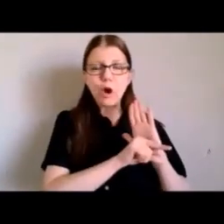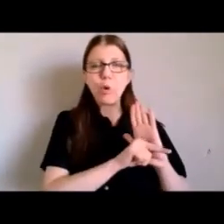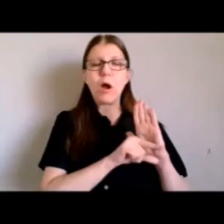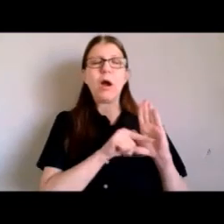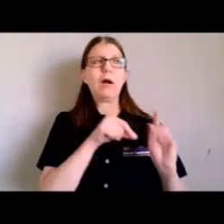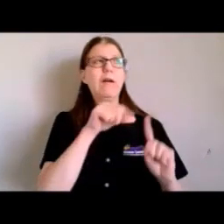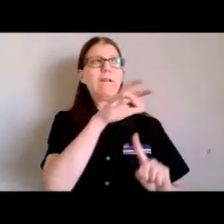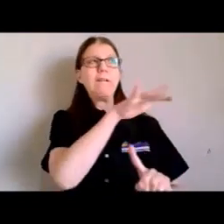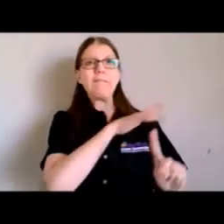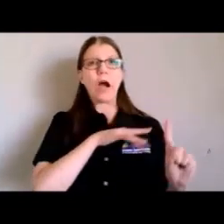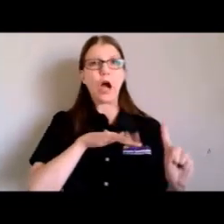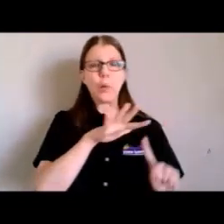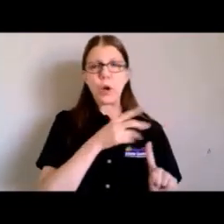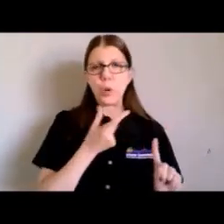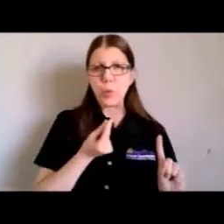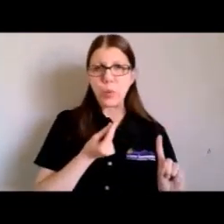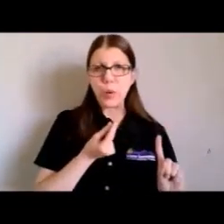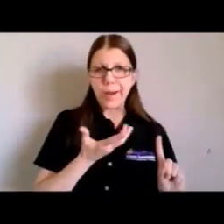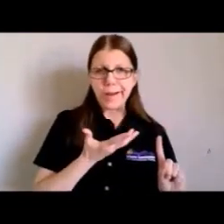blind,